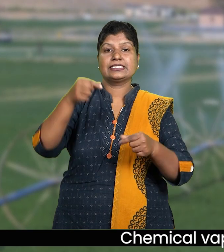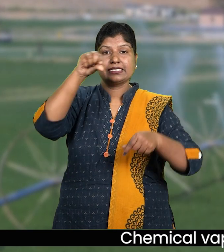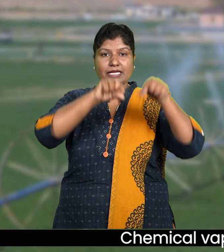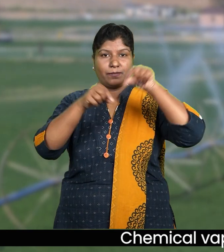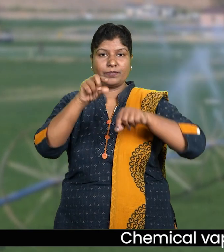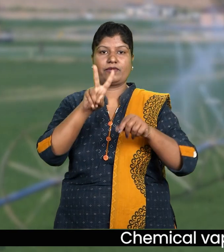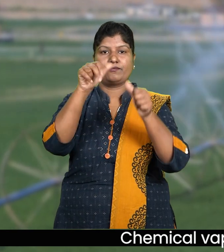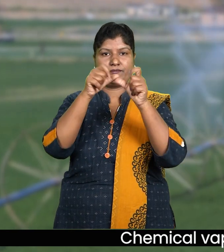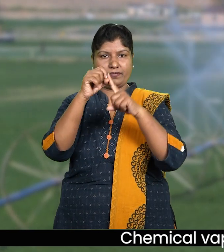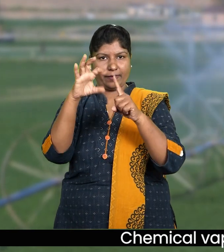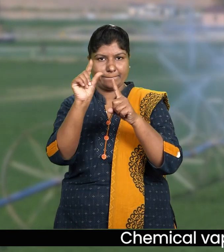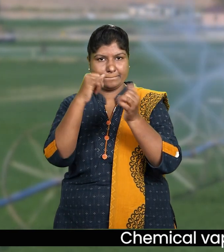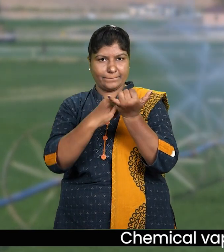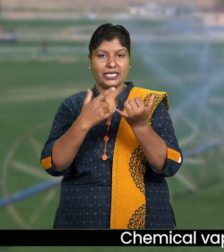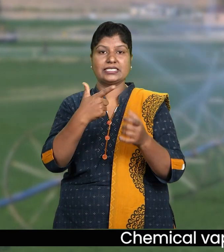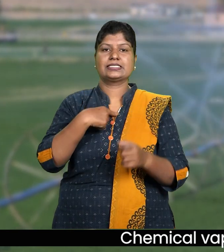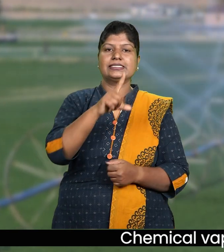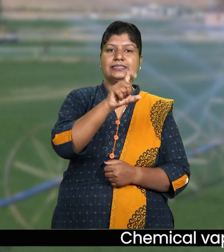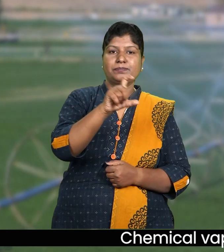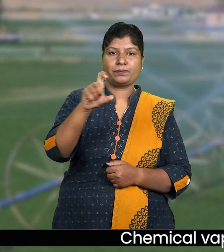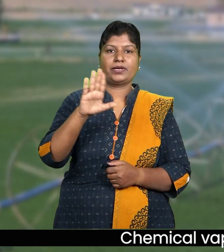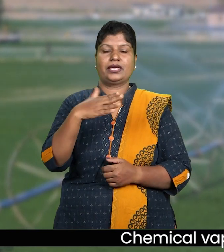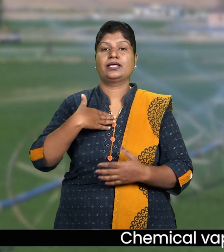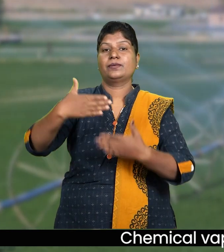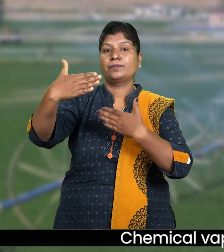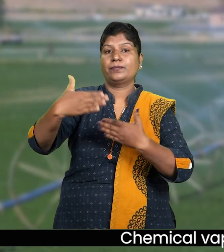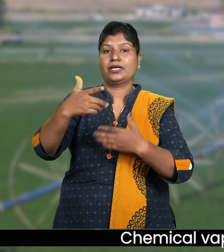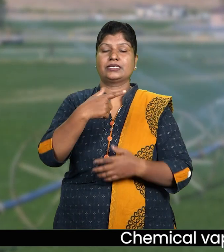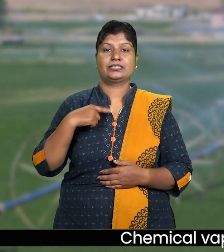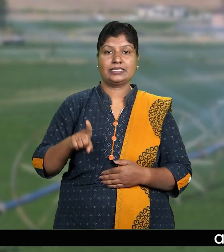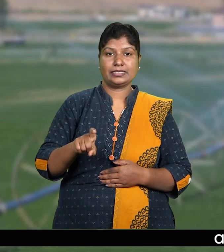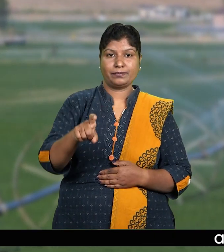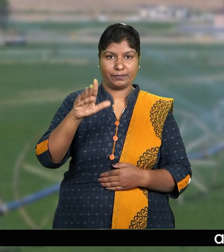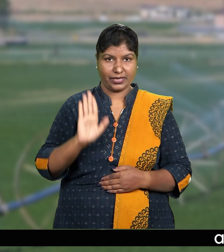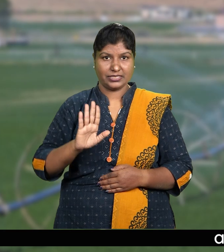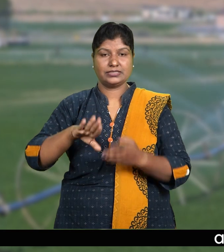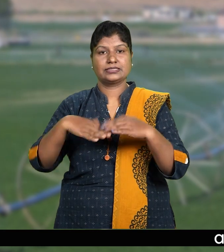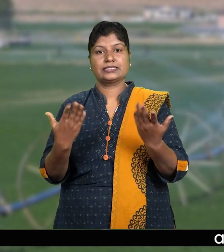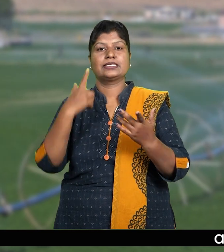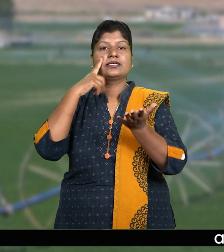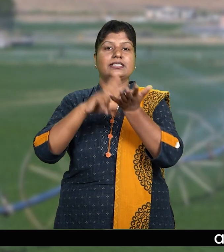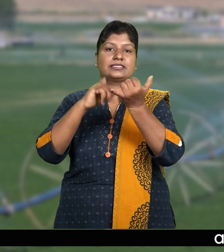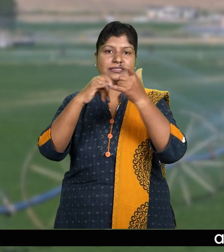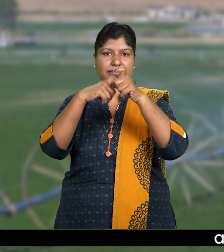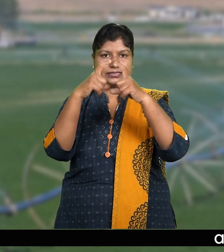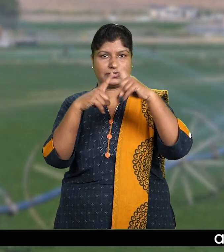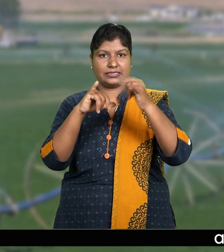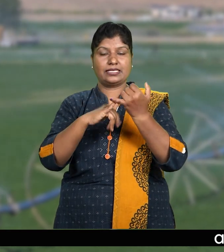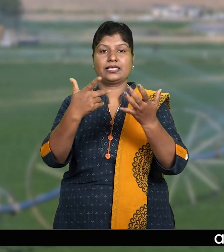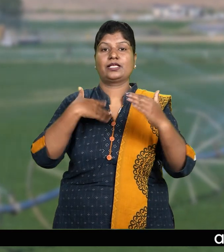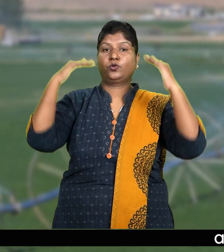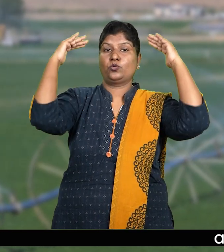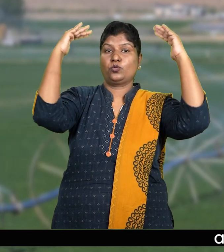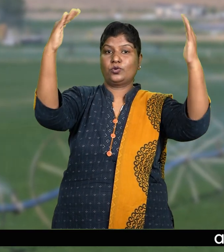Chemical vapors are sprayed to minimize pests and insects in godowns.